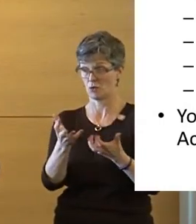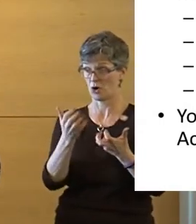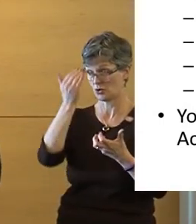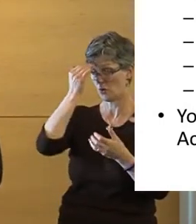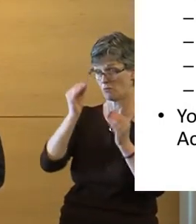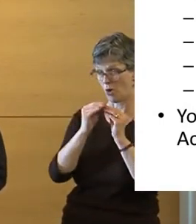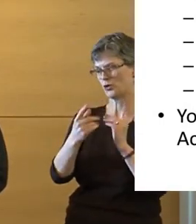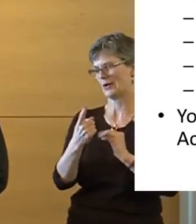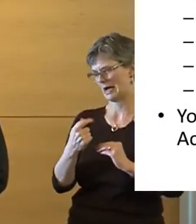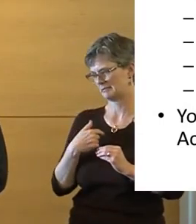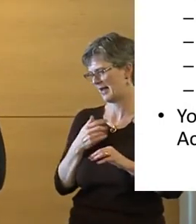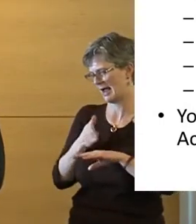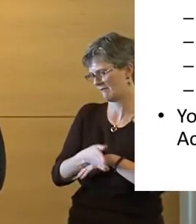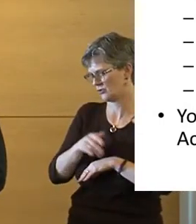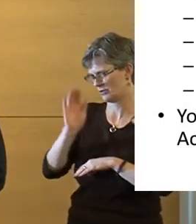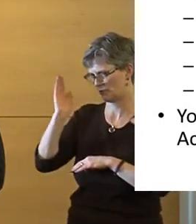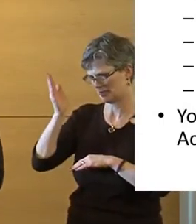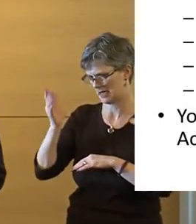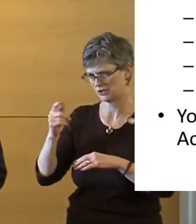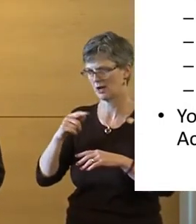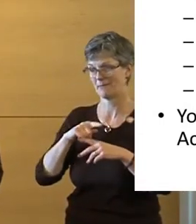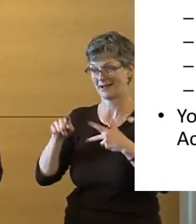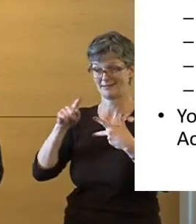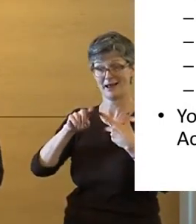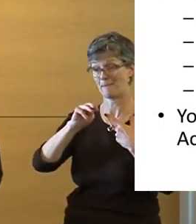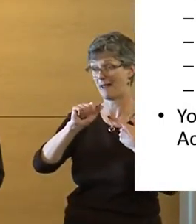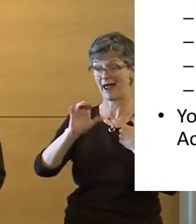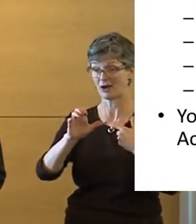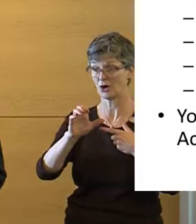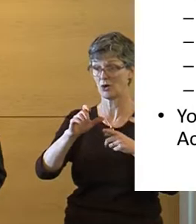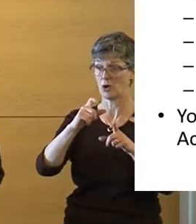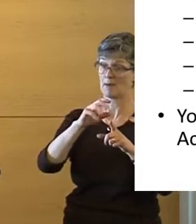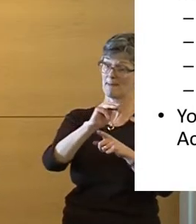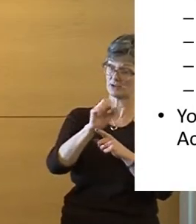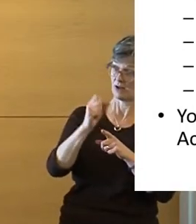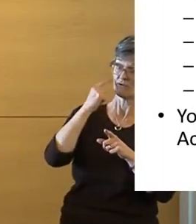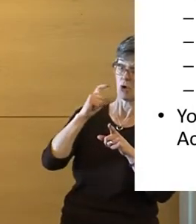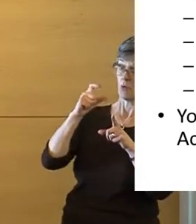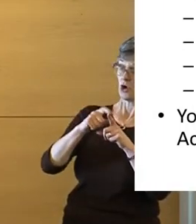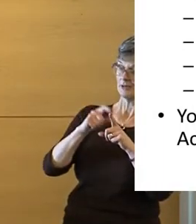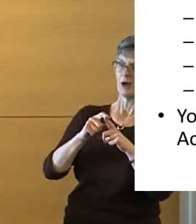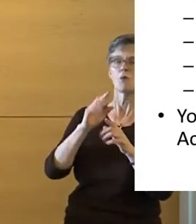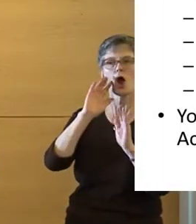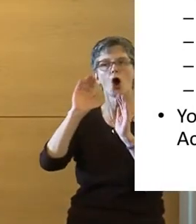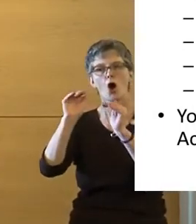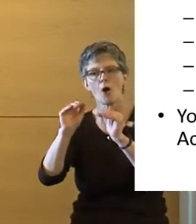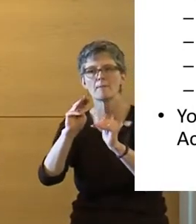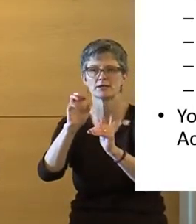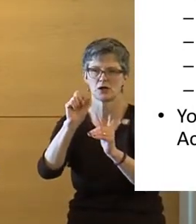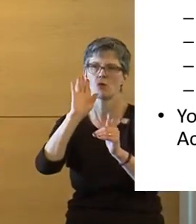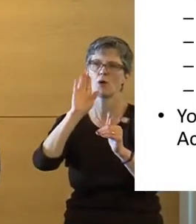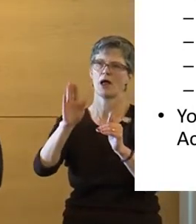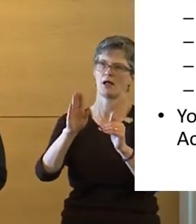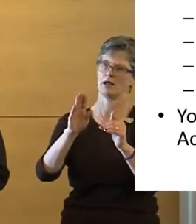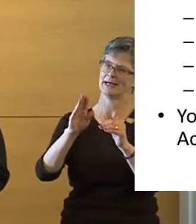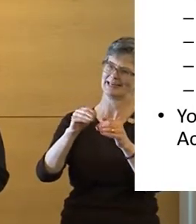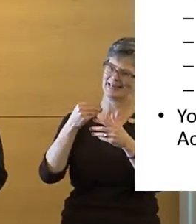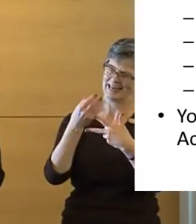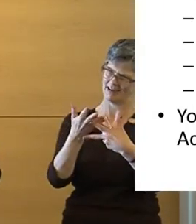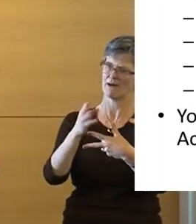save as PDF from Windows. You've got to find a Windows machine to do that. Or there's some